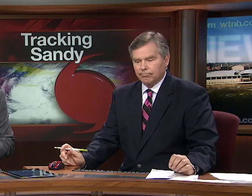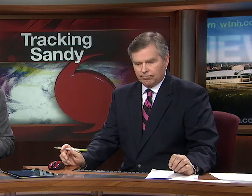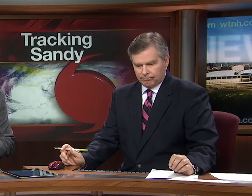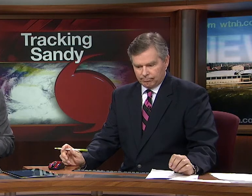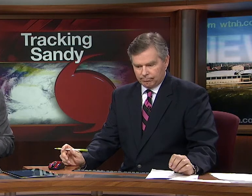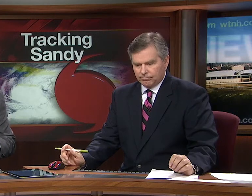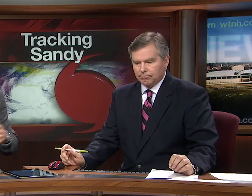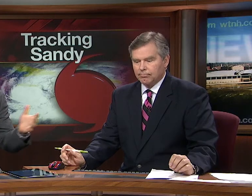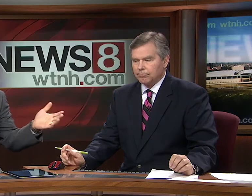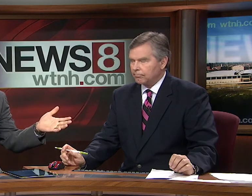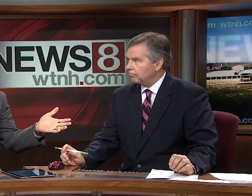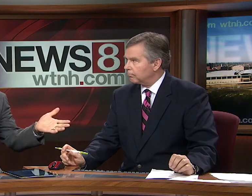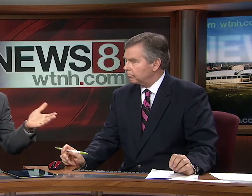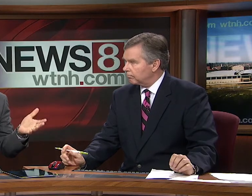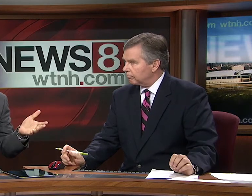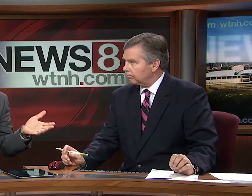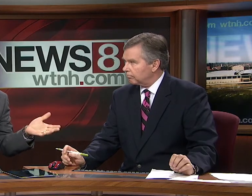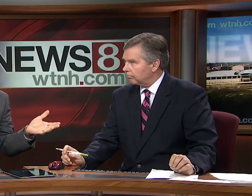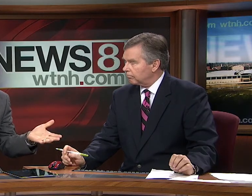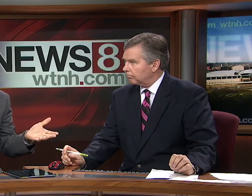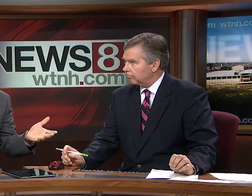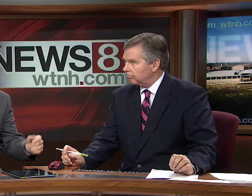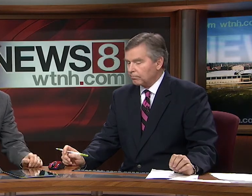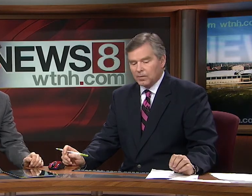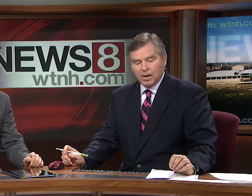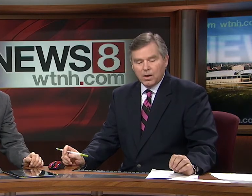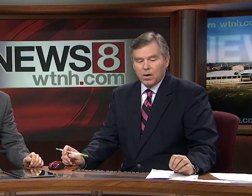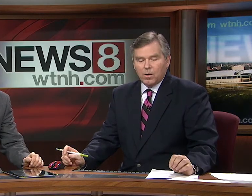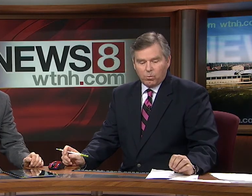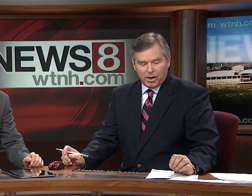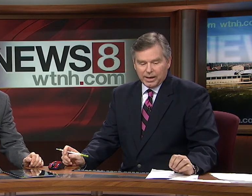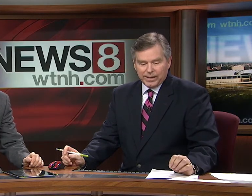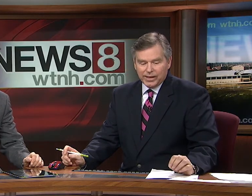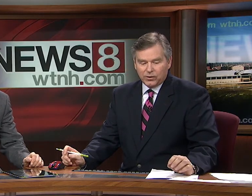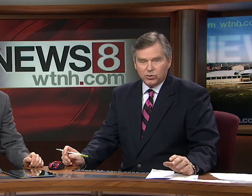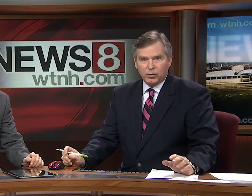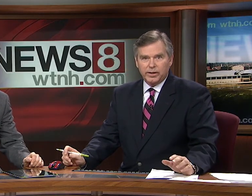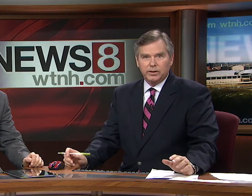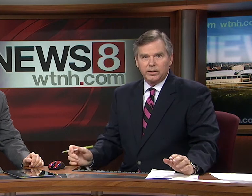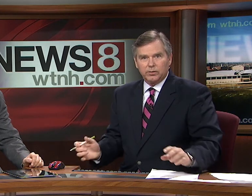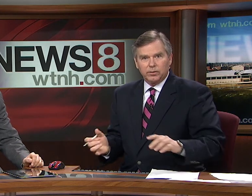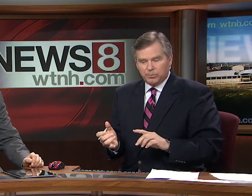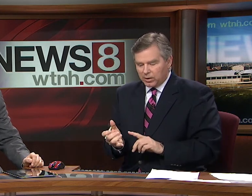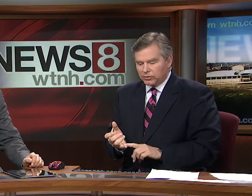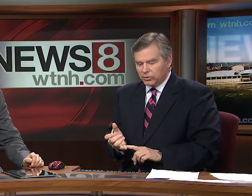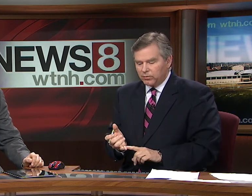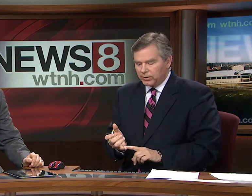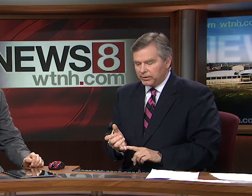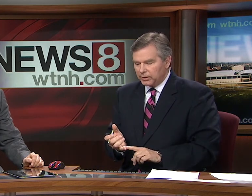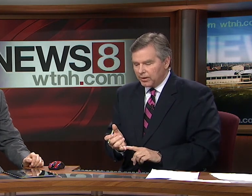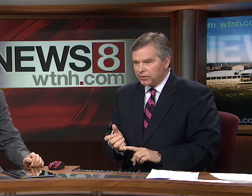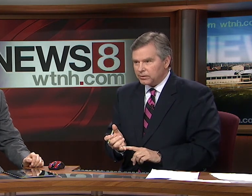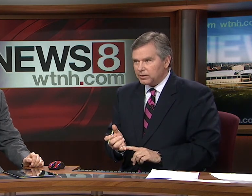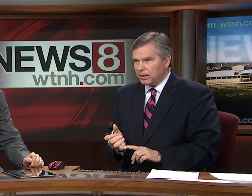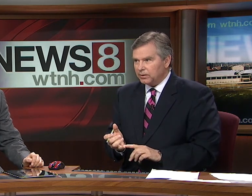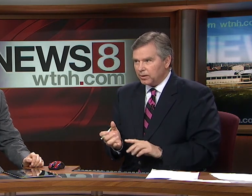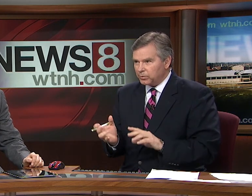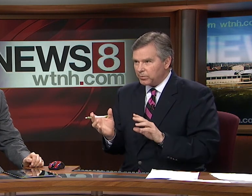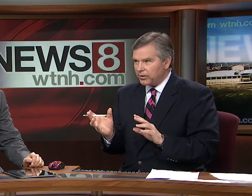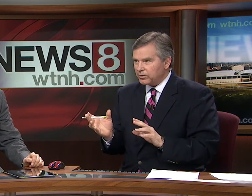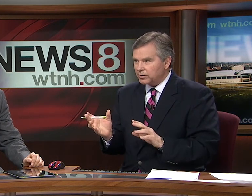of our lifetimes. And you heard the power companies preparing for what looks like an ugly storm. Well, and that goes right into the part two of what the governor